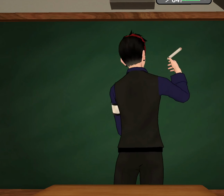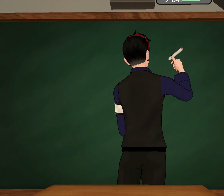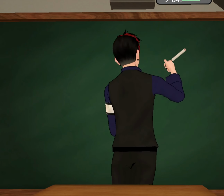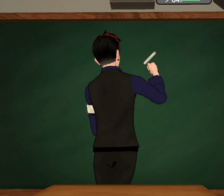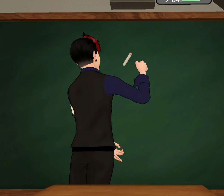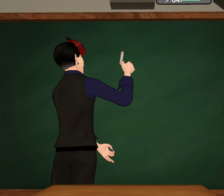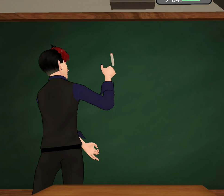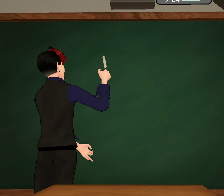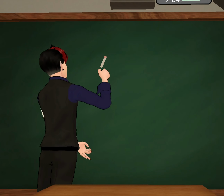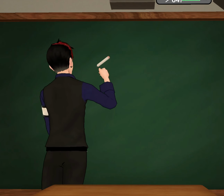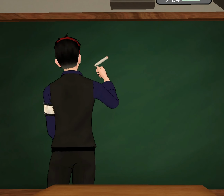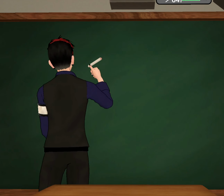So